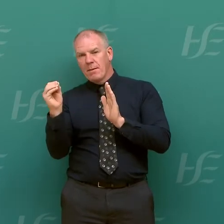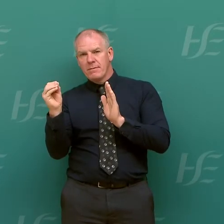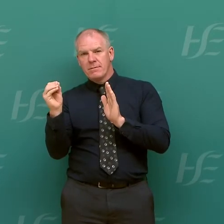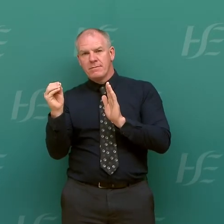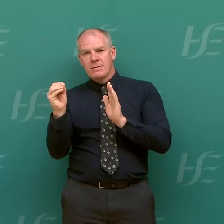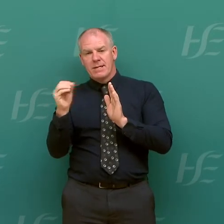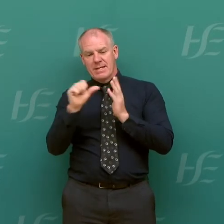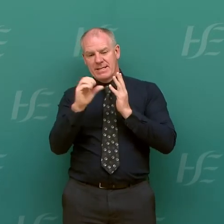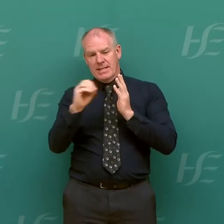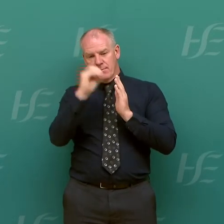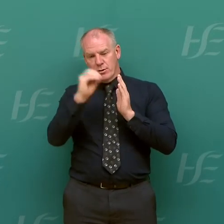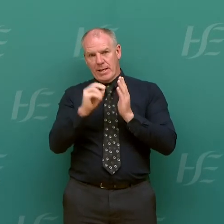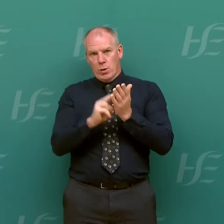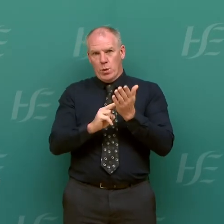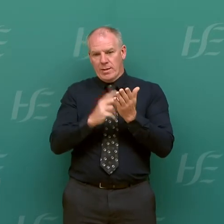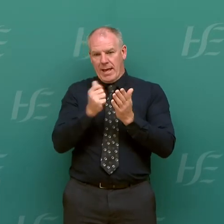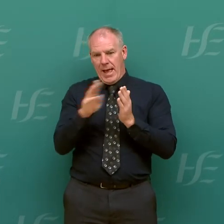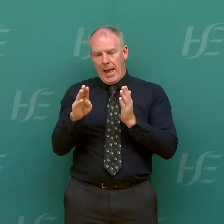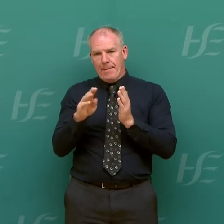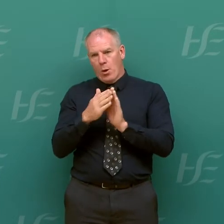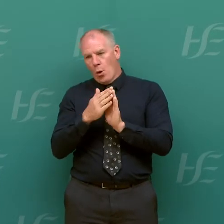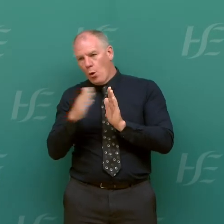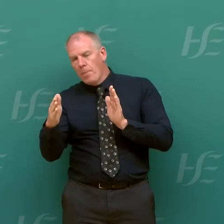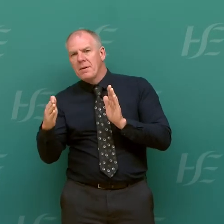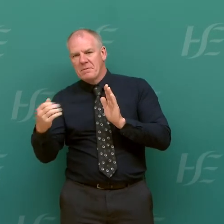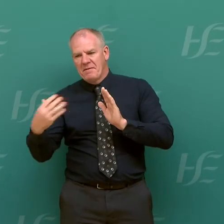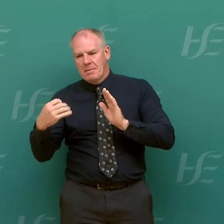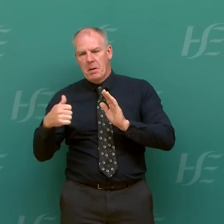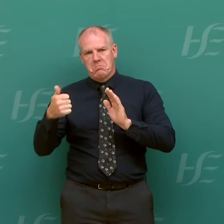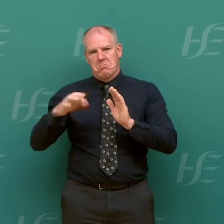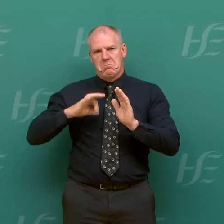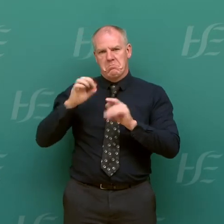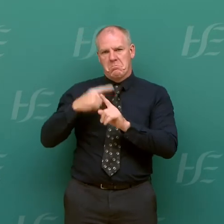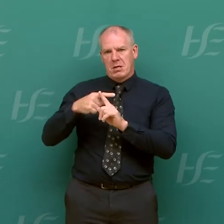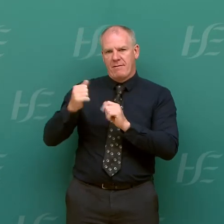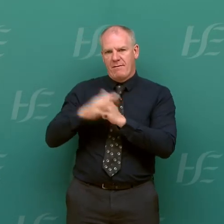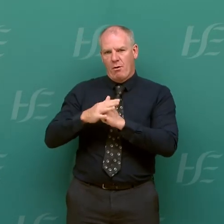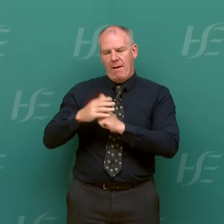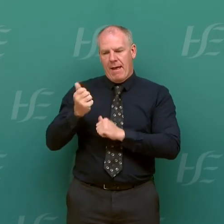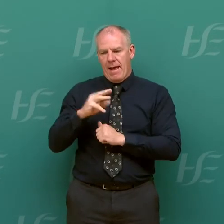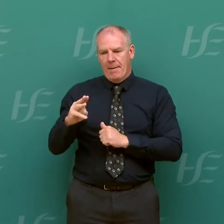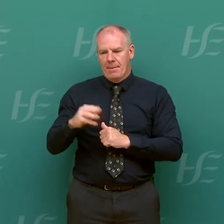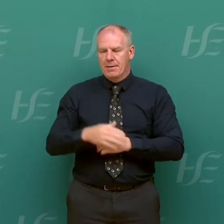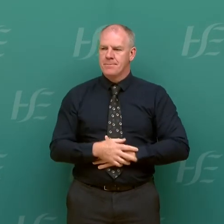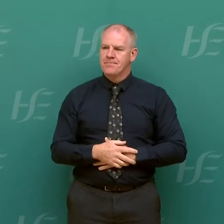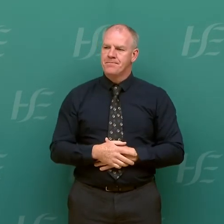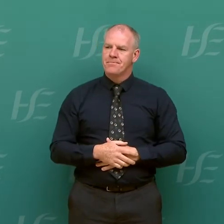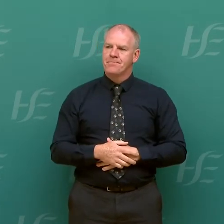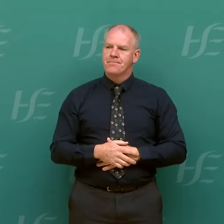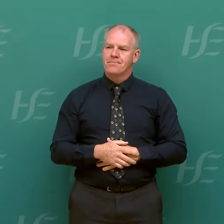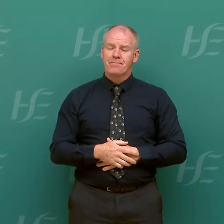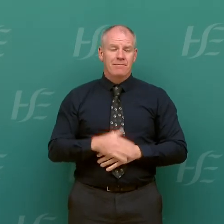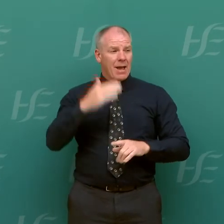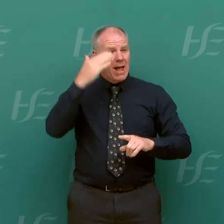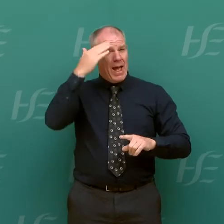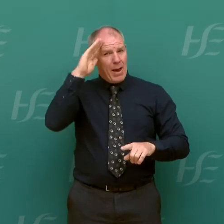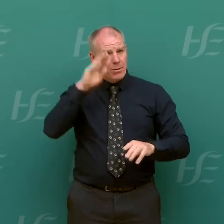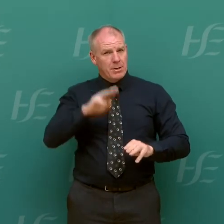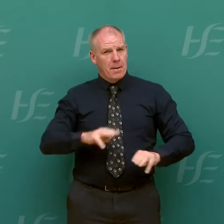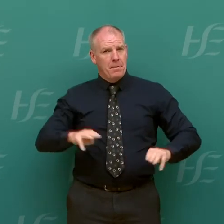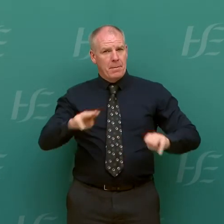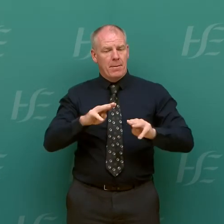better real feedback in terms of the use of the app. Just the Irish public have been